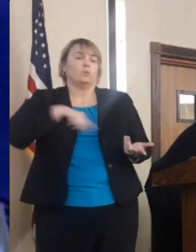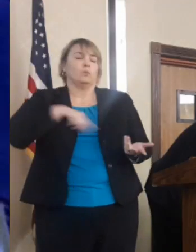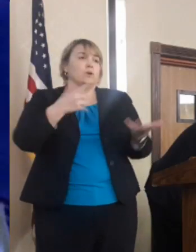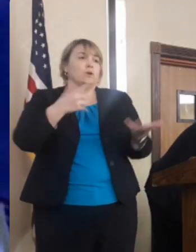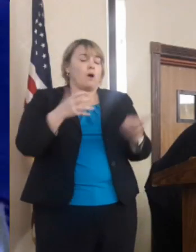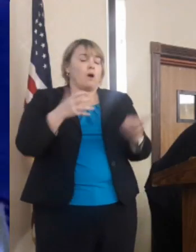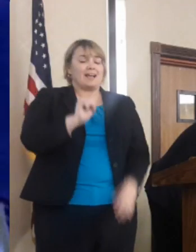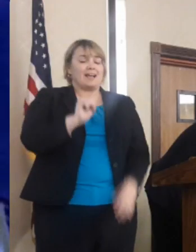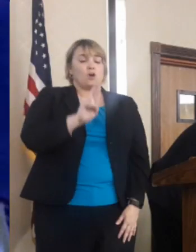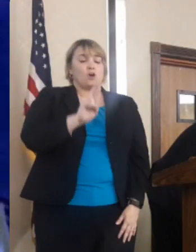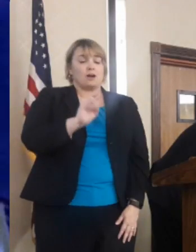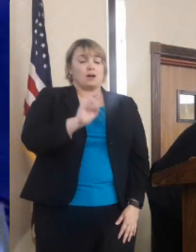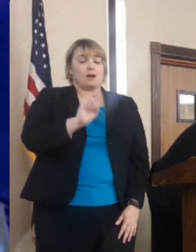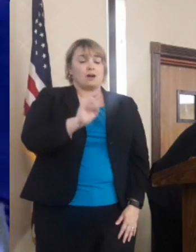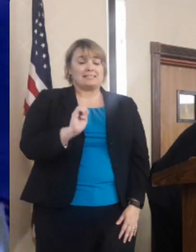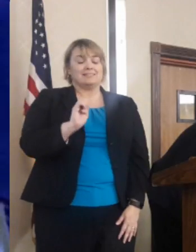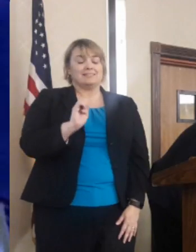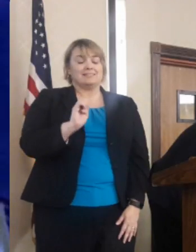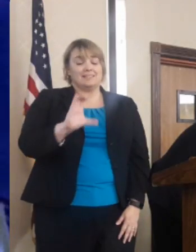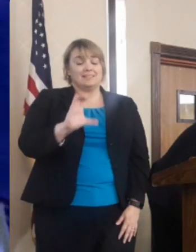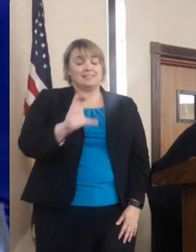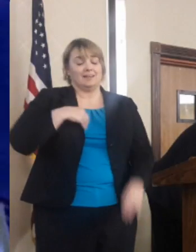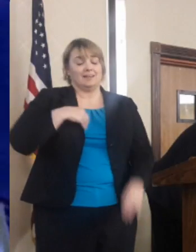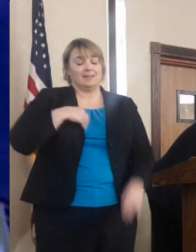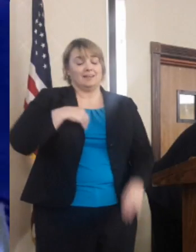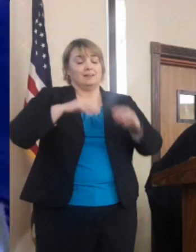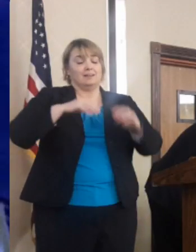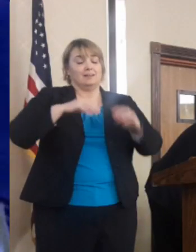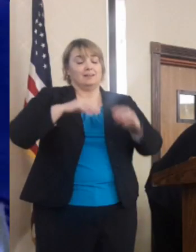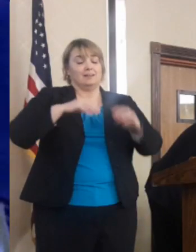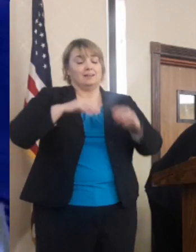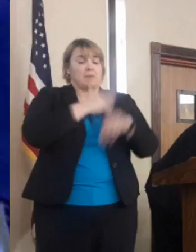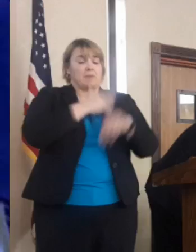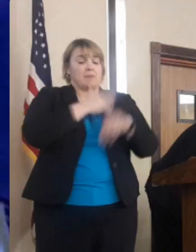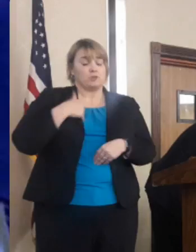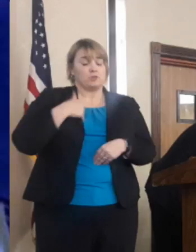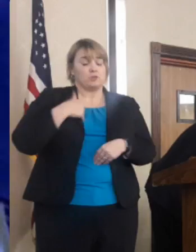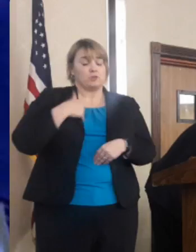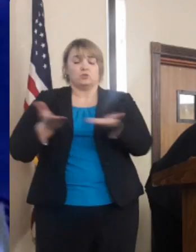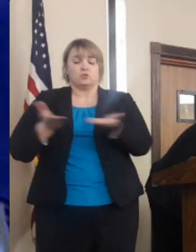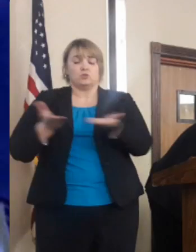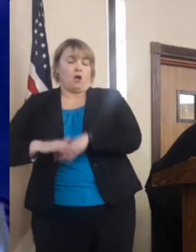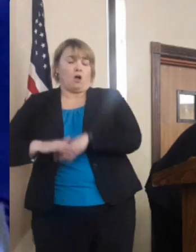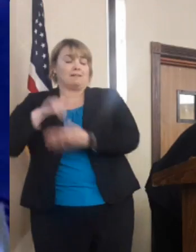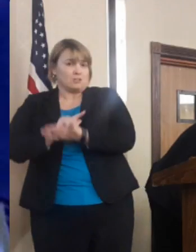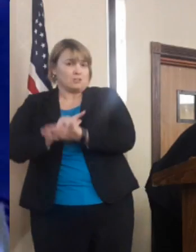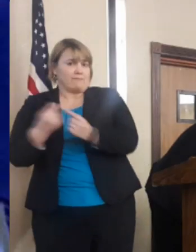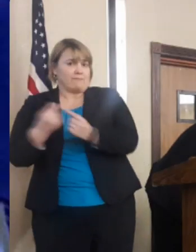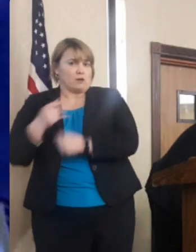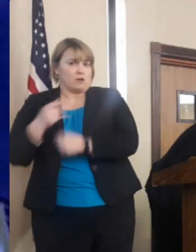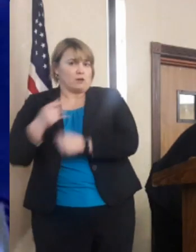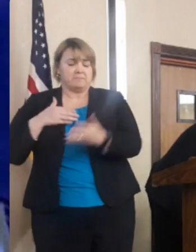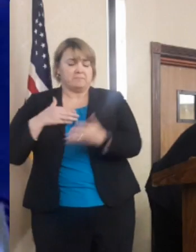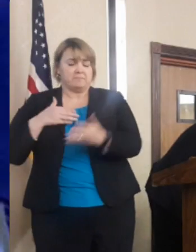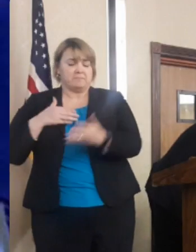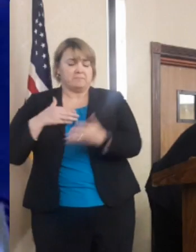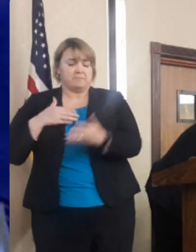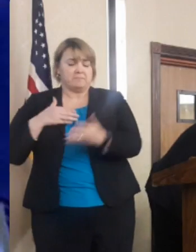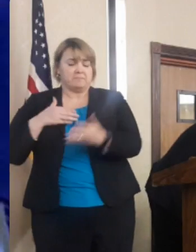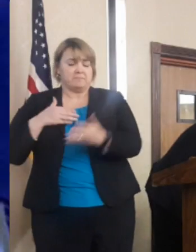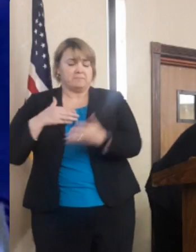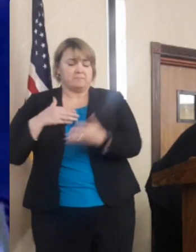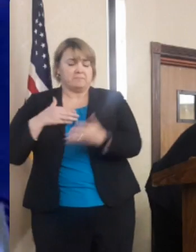Legislative Affairs Committee regardless if they're a staffer or not. We need to be able to have this conversation today because at the September